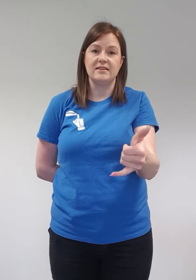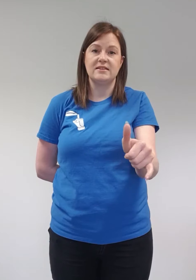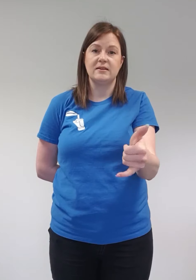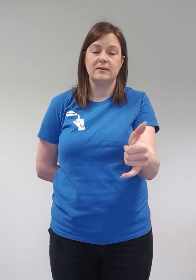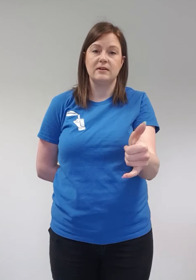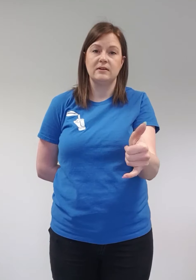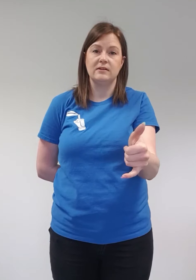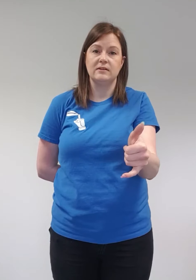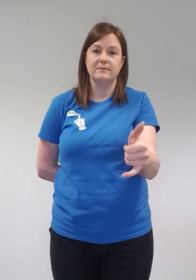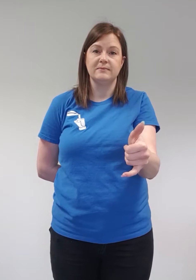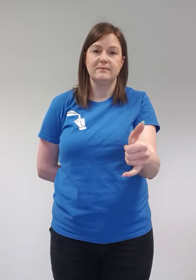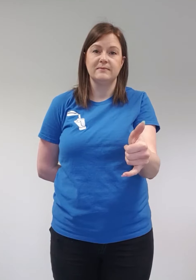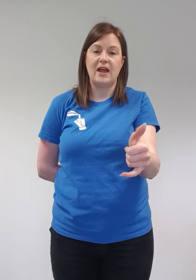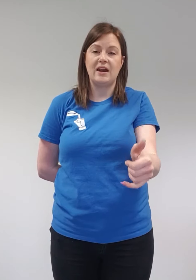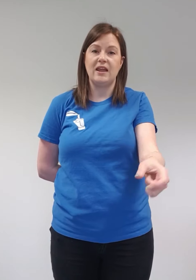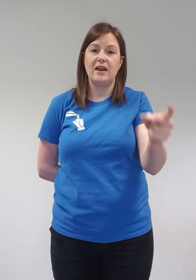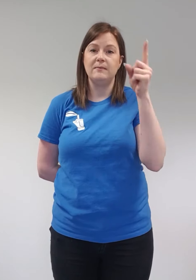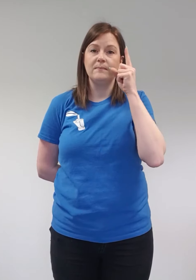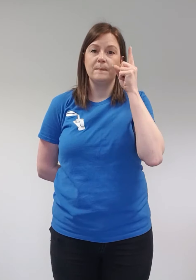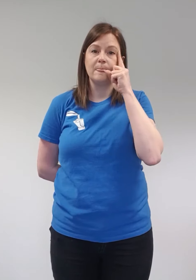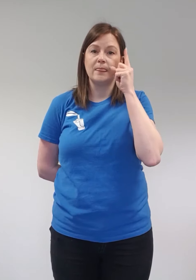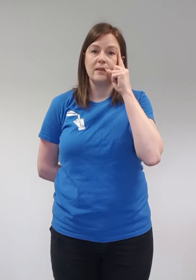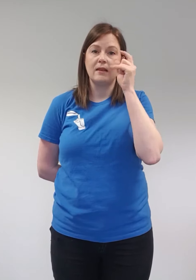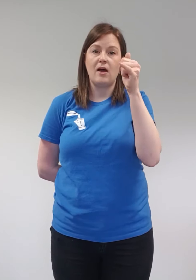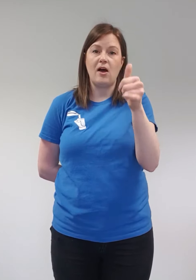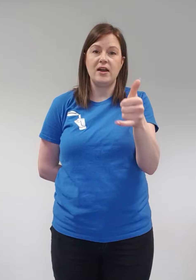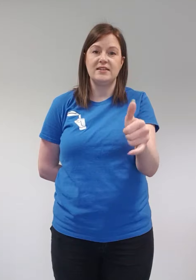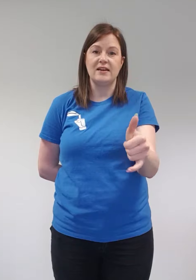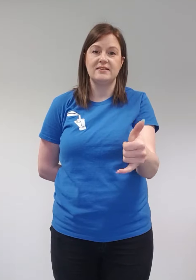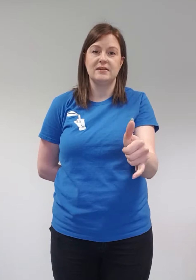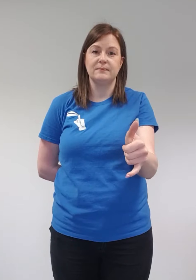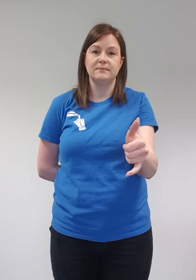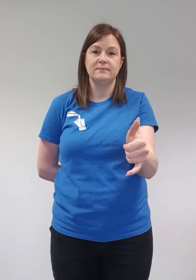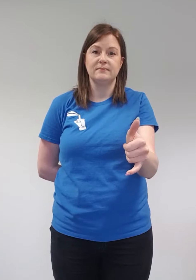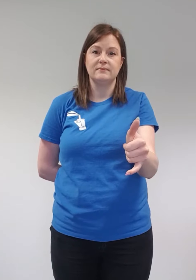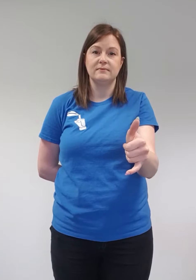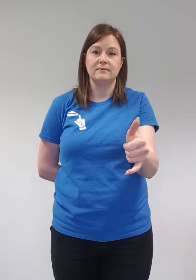test. And again, eye test.